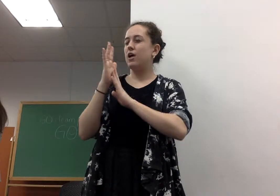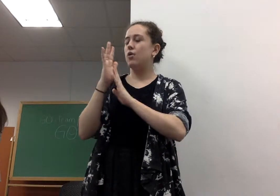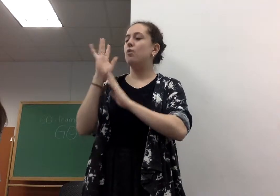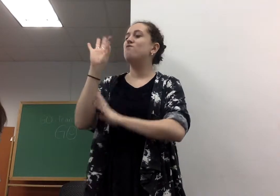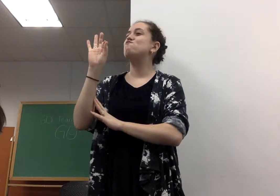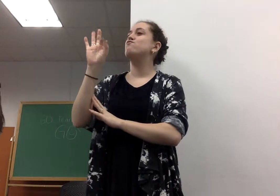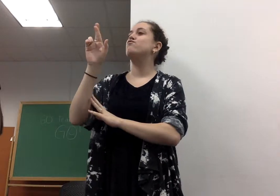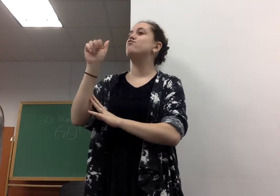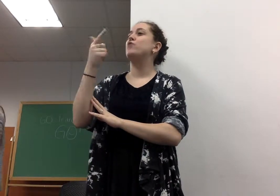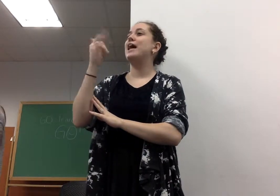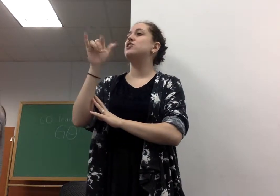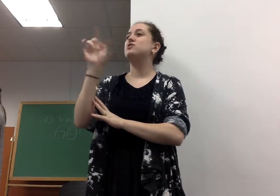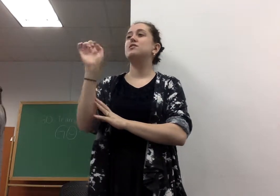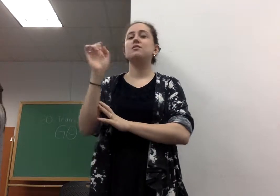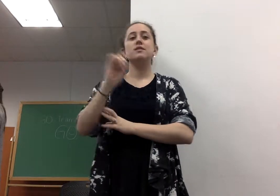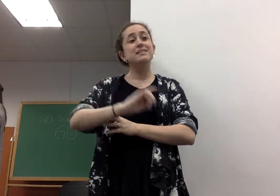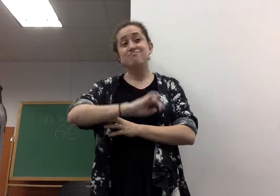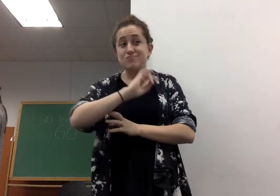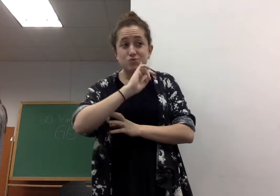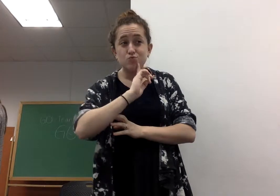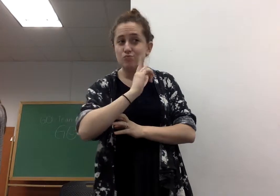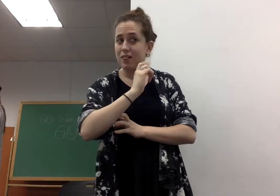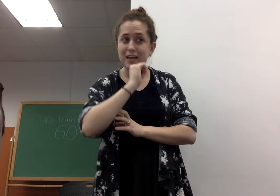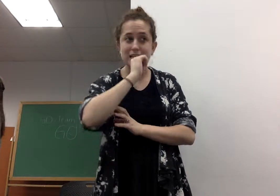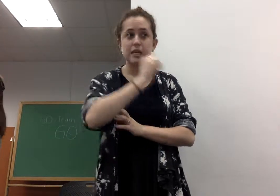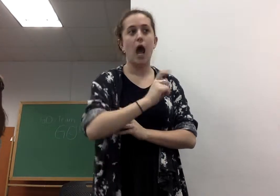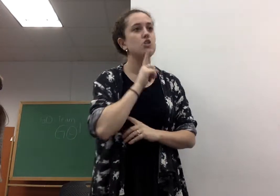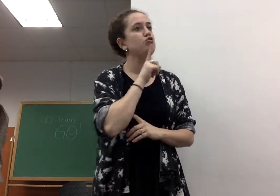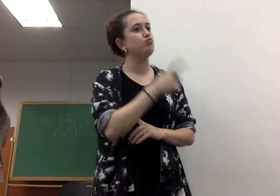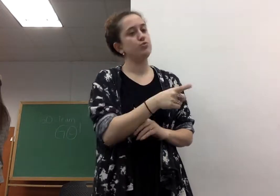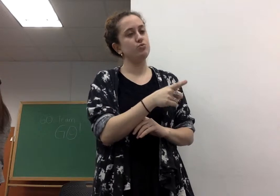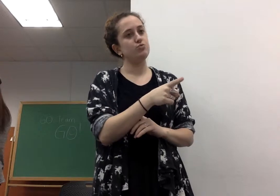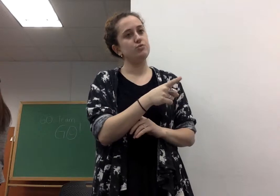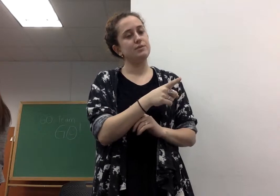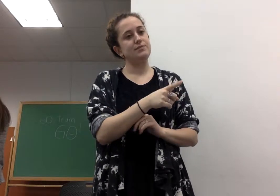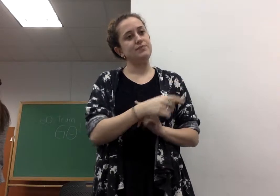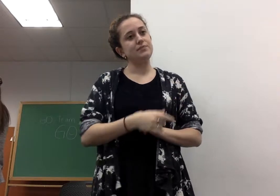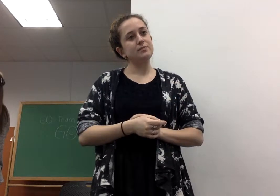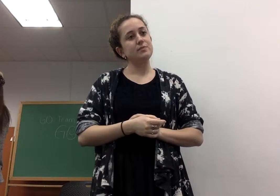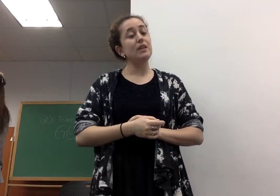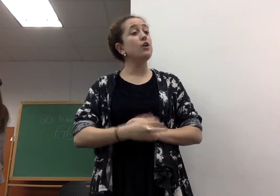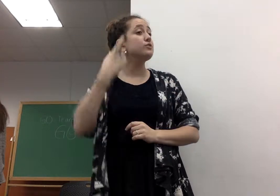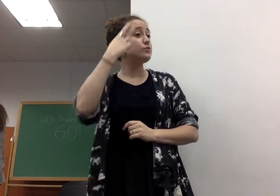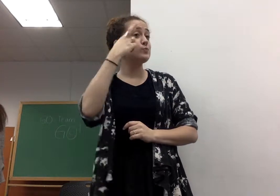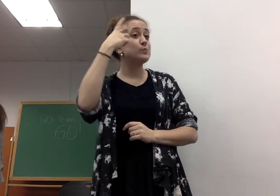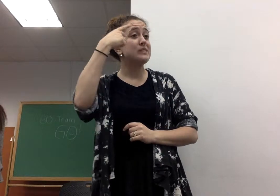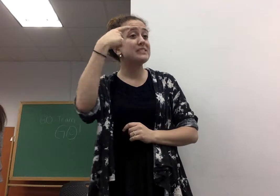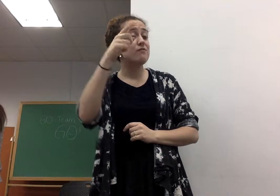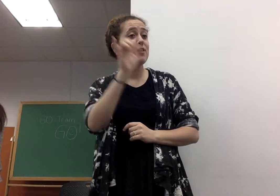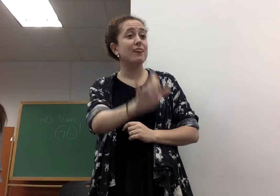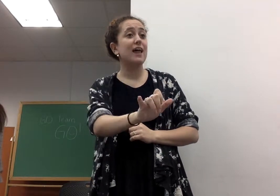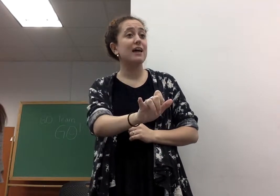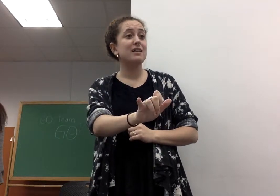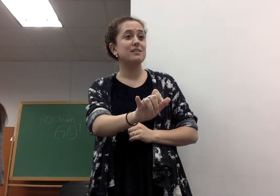of a baby are real fragile. But, you know, that's really not true. That's really, really not true. And there's a reason for that. That's where we're headed. Go ahead. Flexible